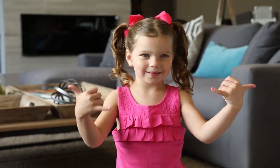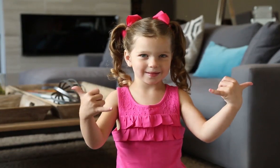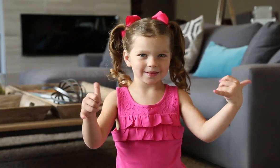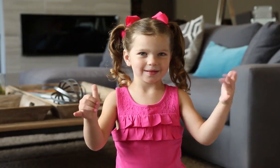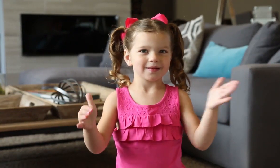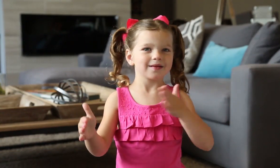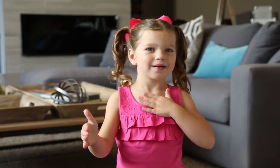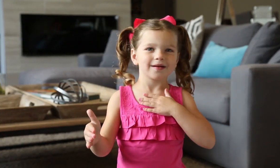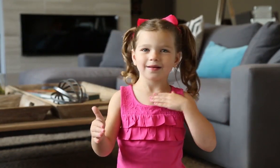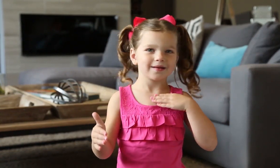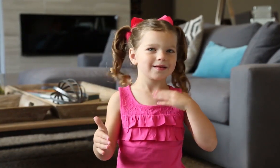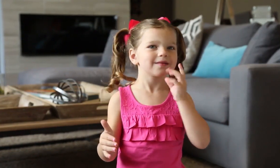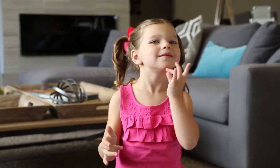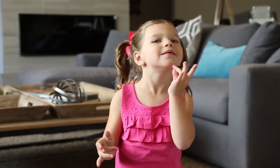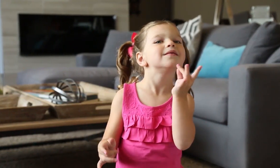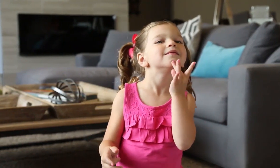Play, my favorite.